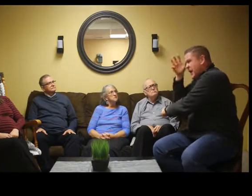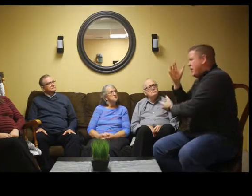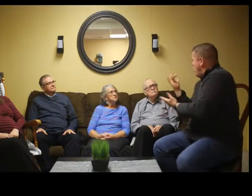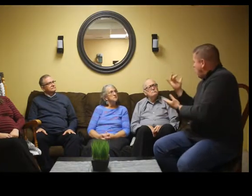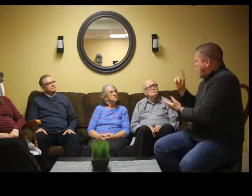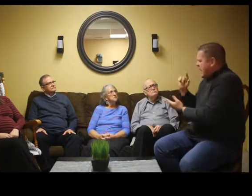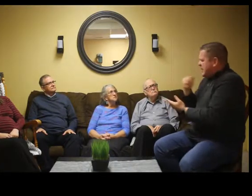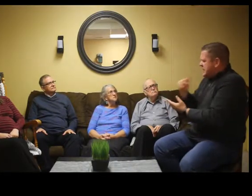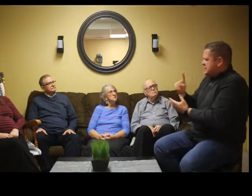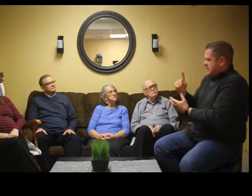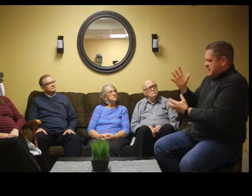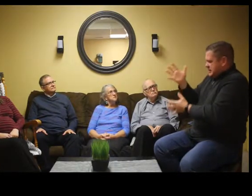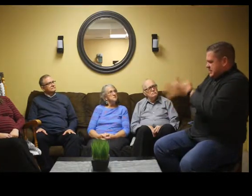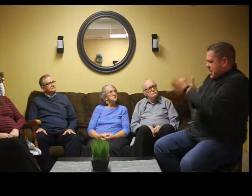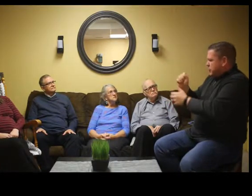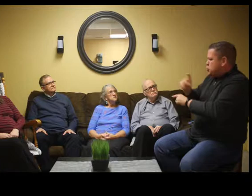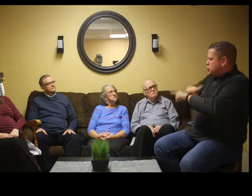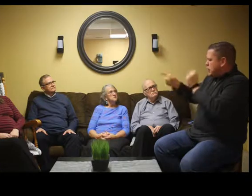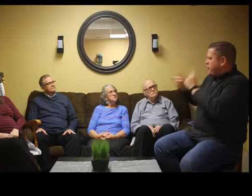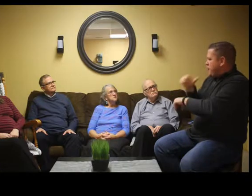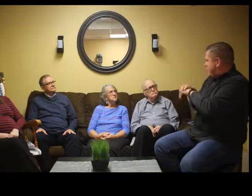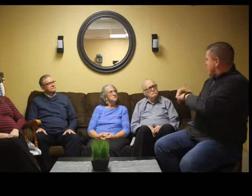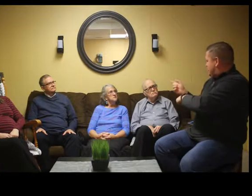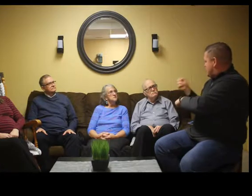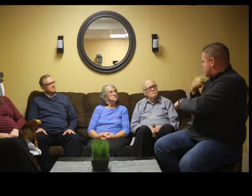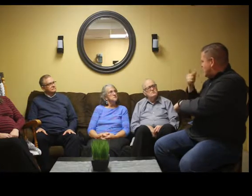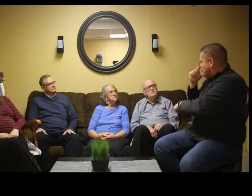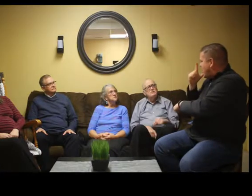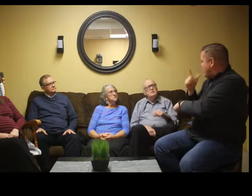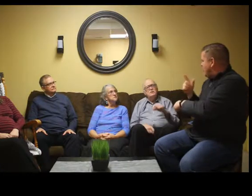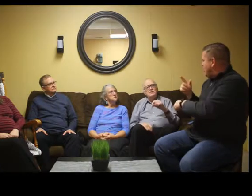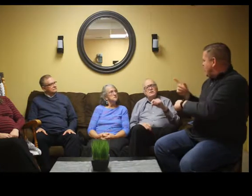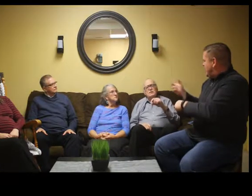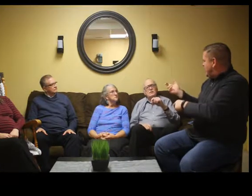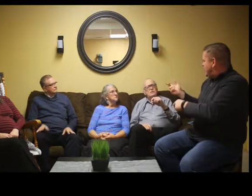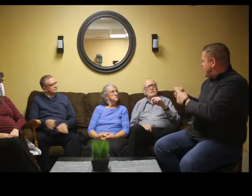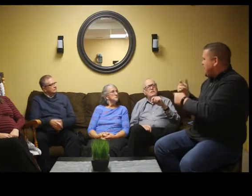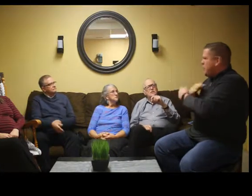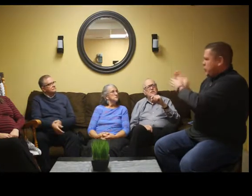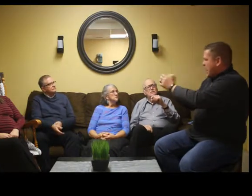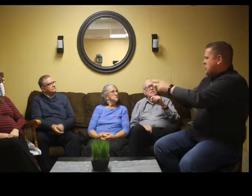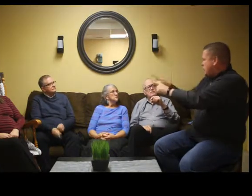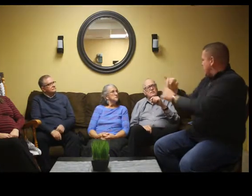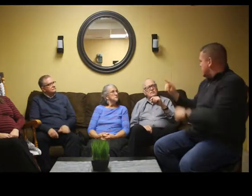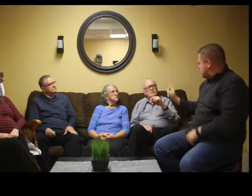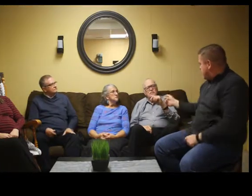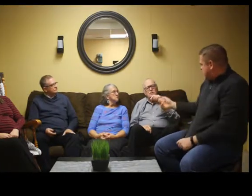that. Why is sign language so different from English? You said a little while ago. About that, then we'll ask you all that same